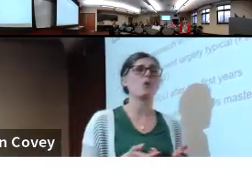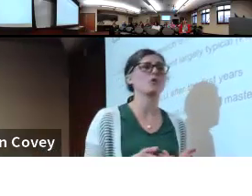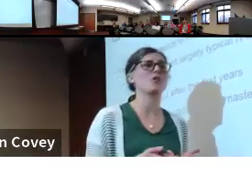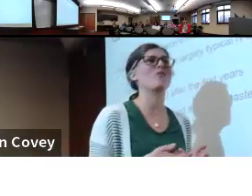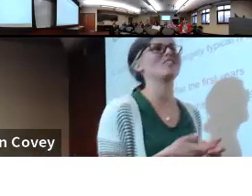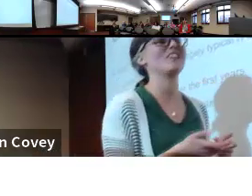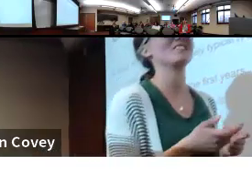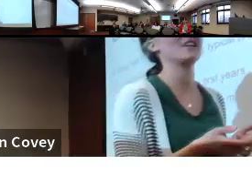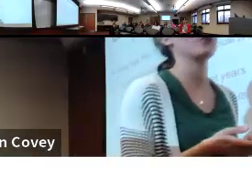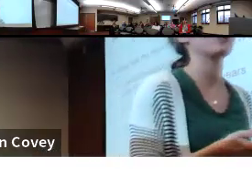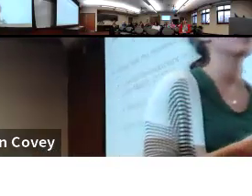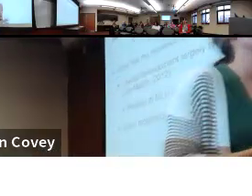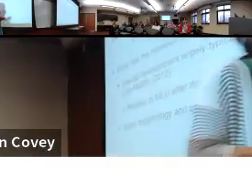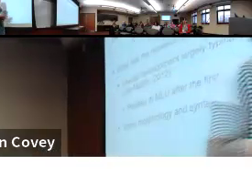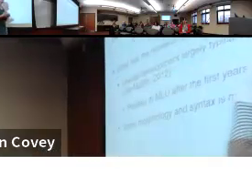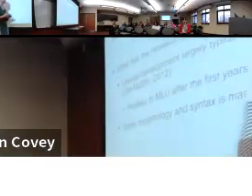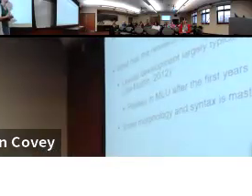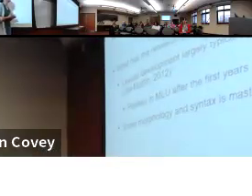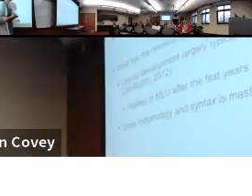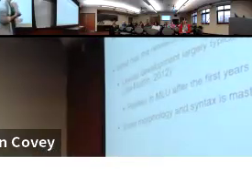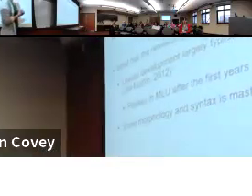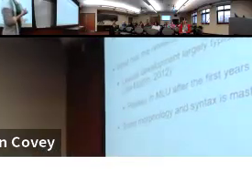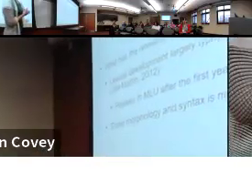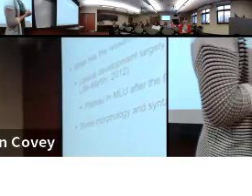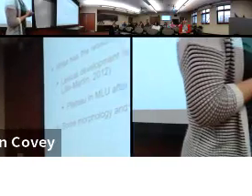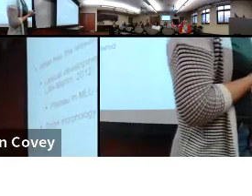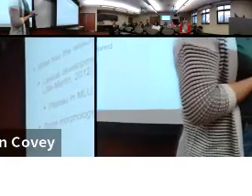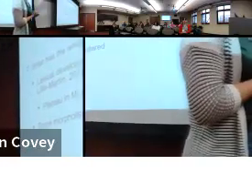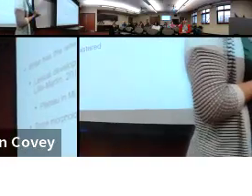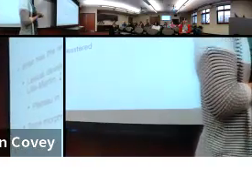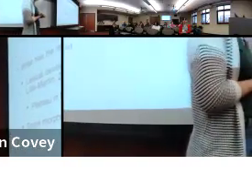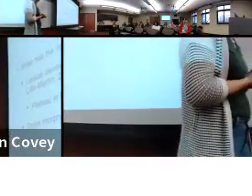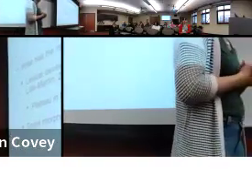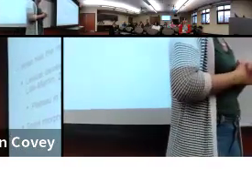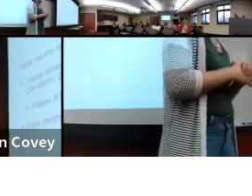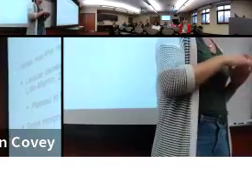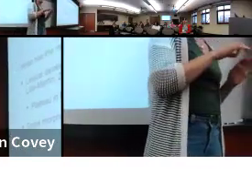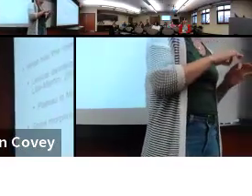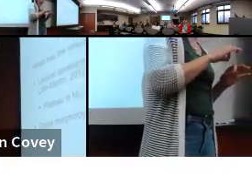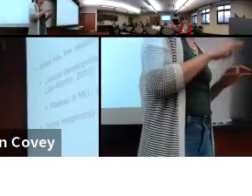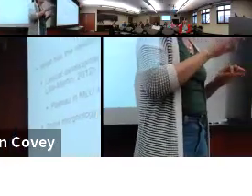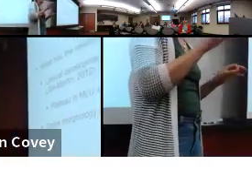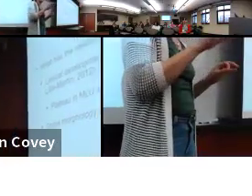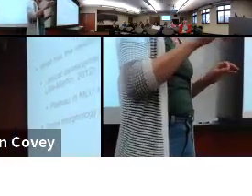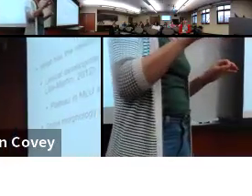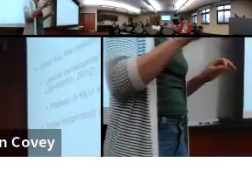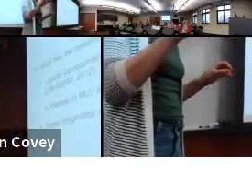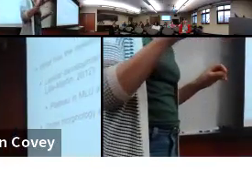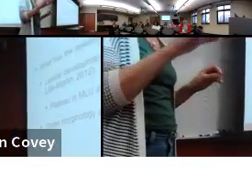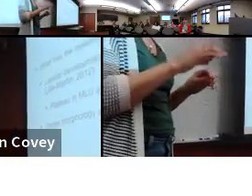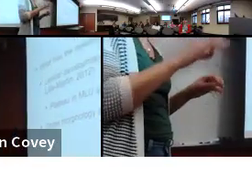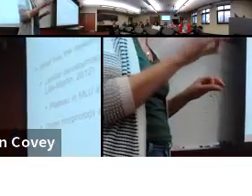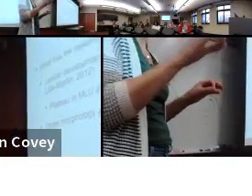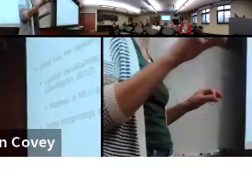Why should we want to avoid that scenario? Well, because when you have a situation where somebody doesn't learn a